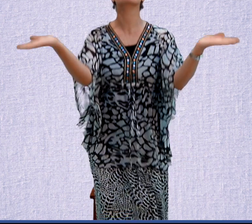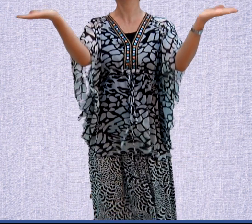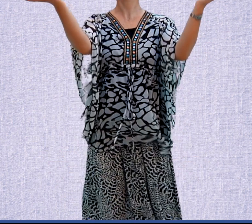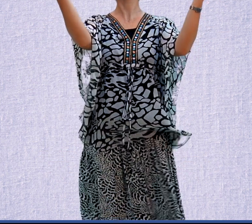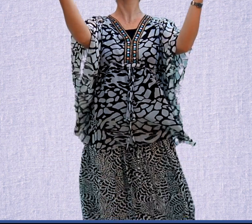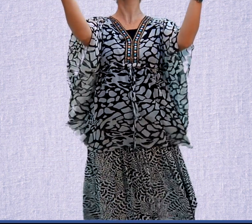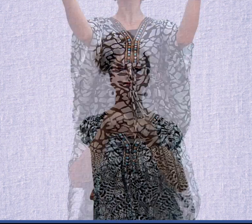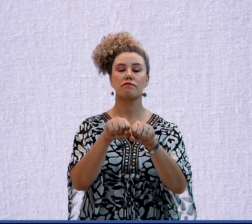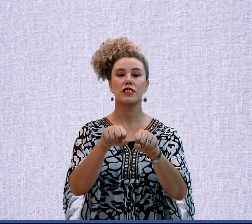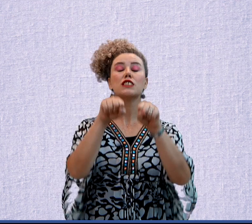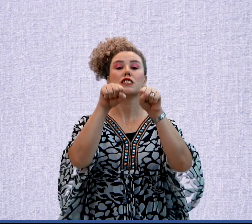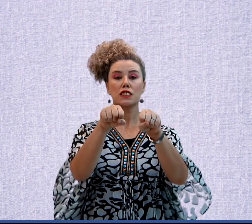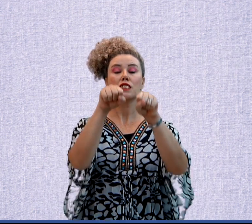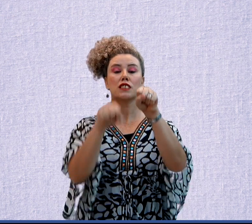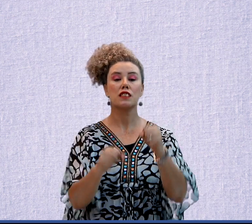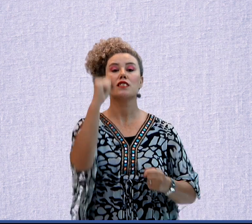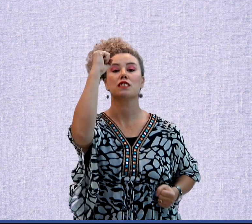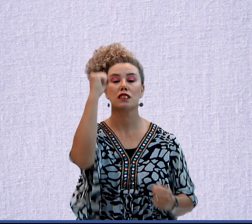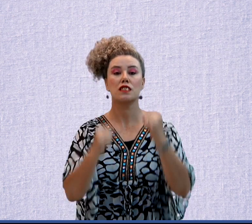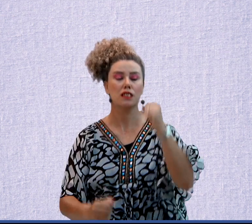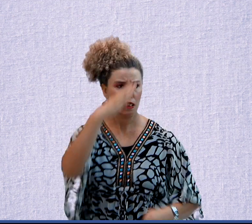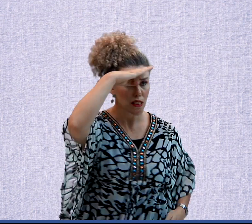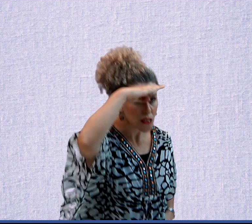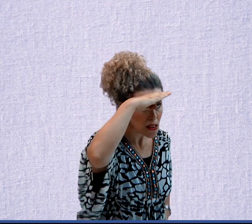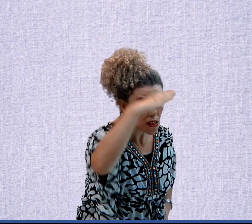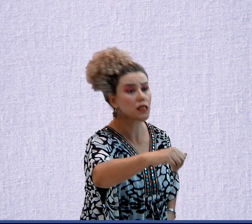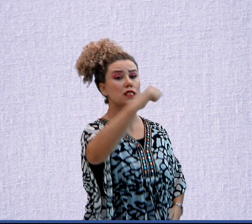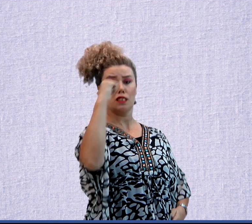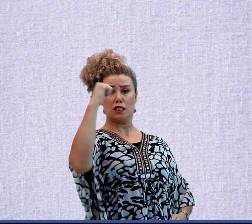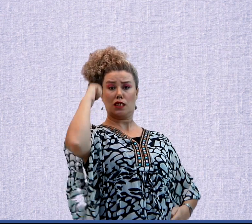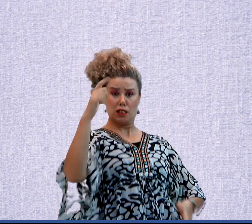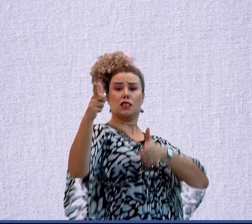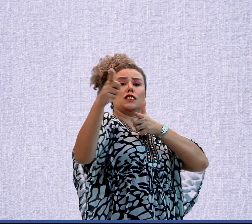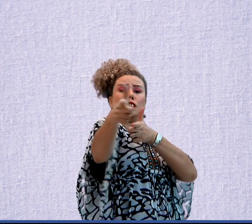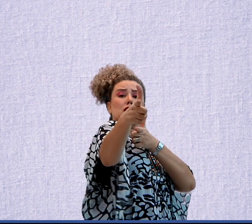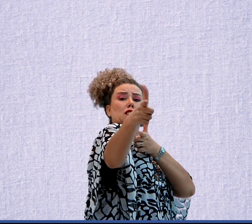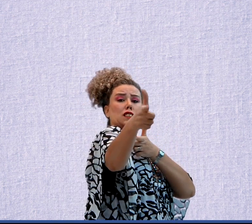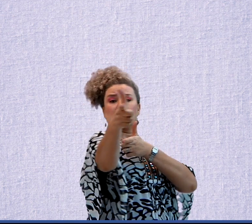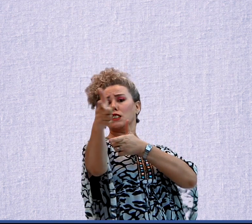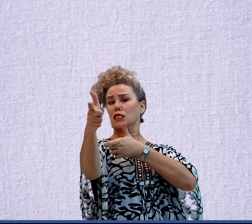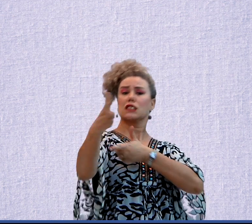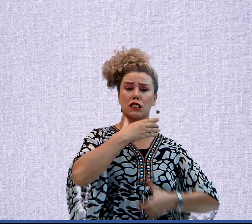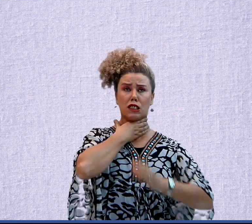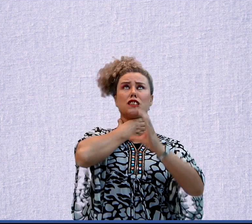Hey, hey. Devon and the comrades in Maritzburg and back again, the boys on the